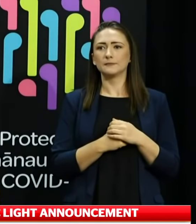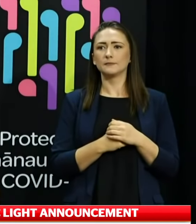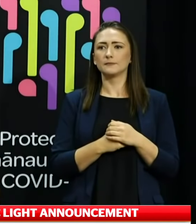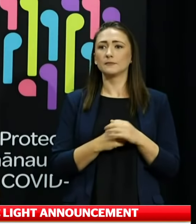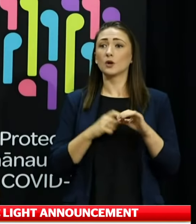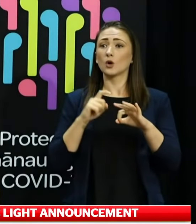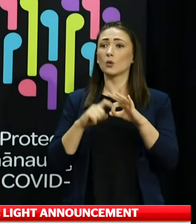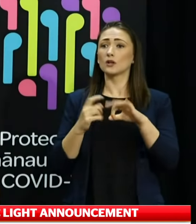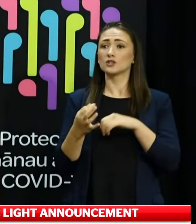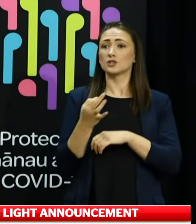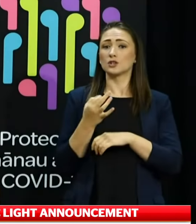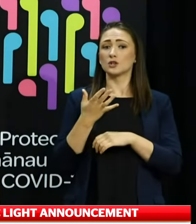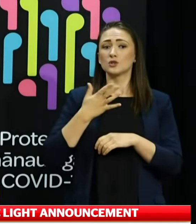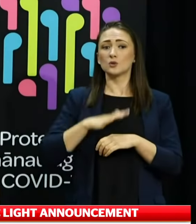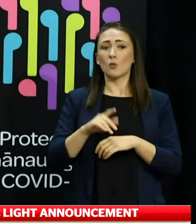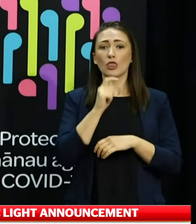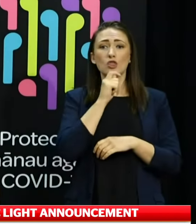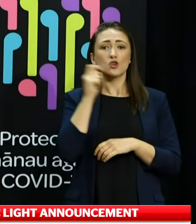Zealand's Parliament?